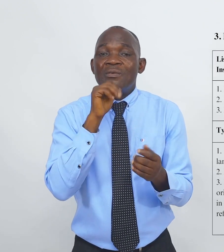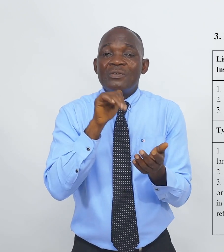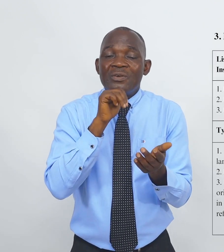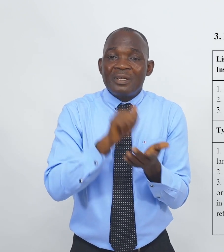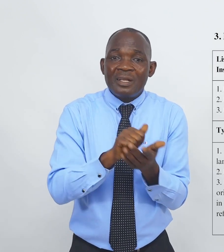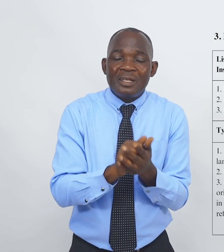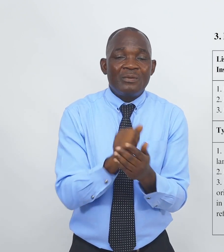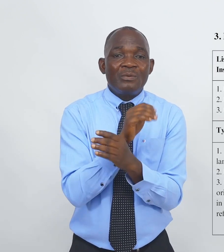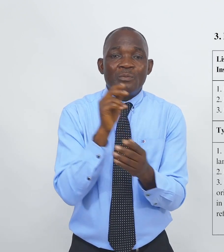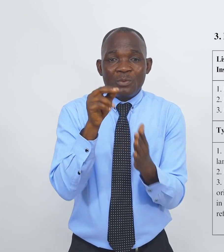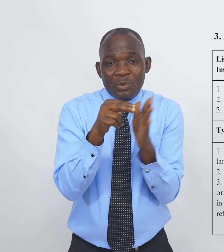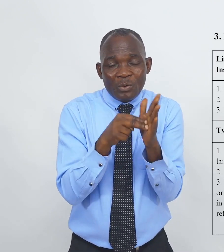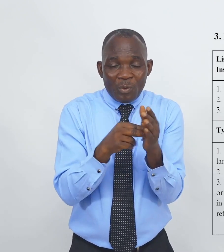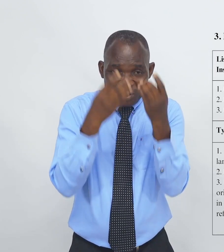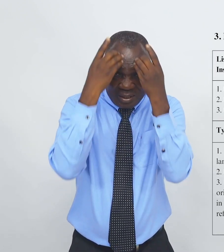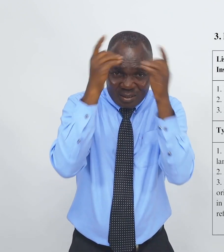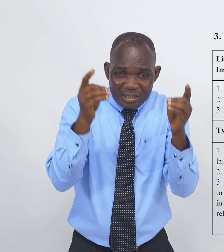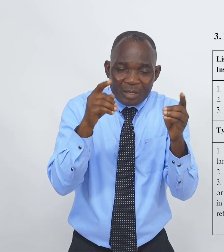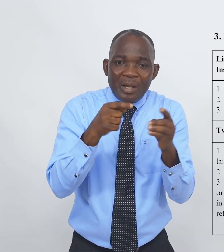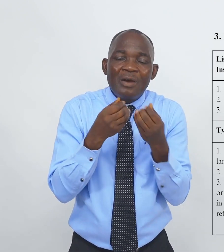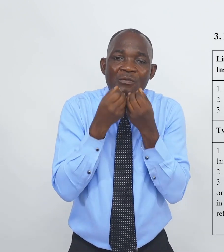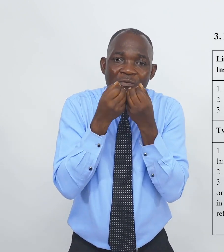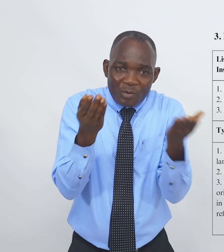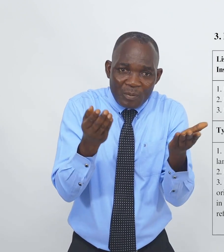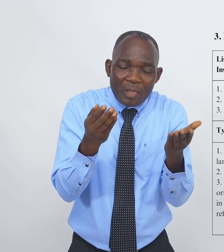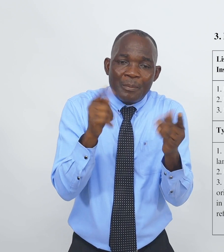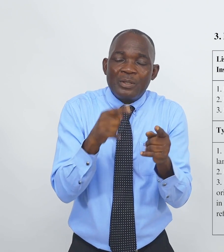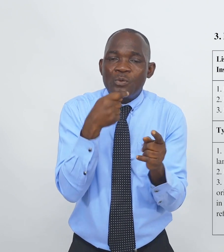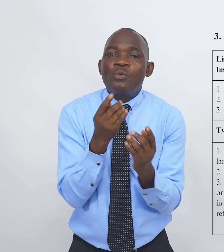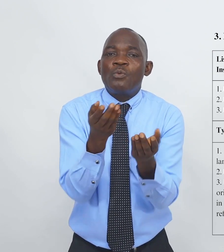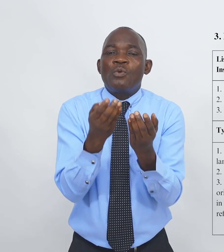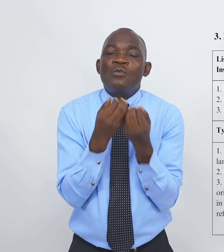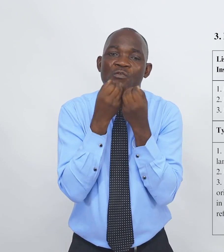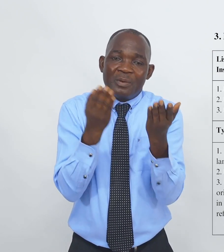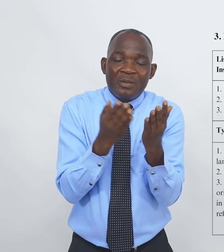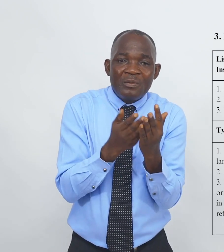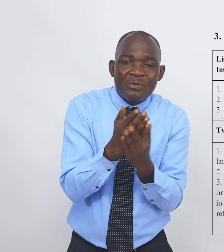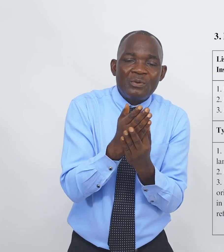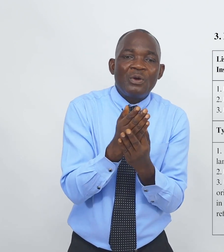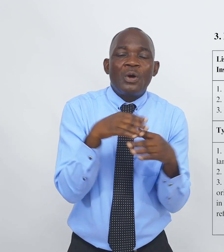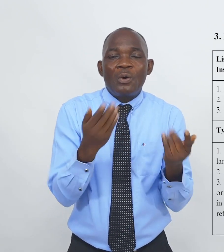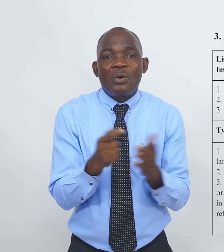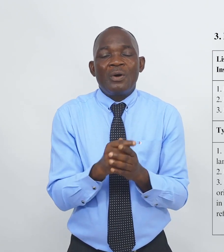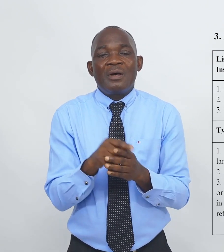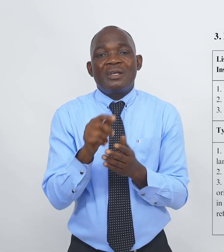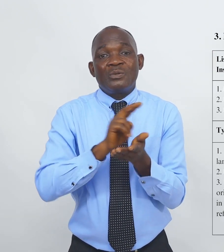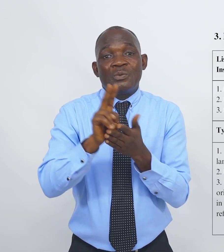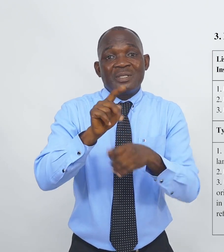not, notice of the decision shall be communicated to the applicant by or on the 14th